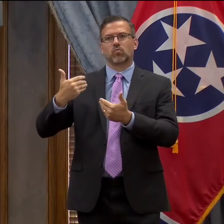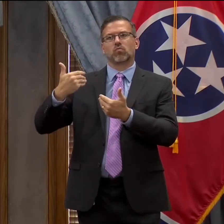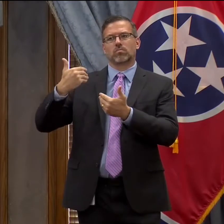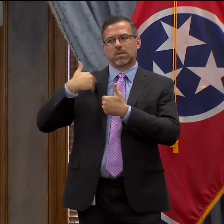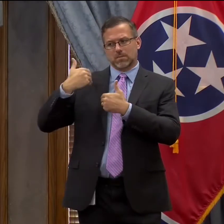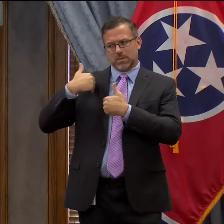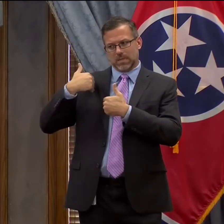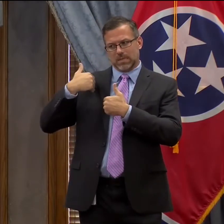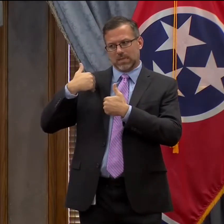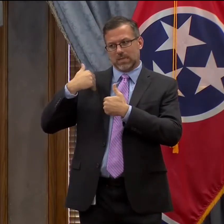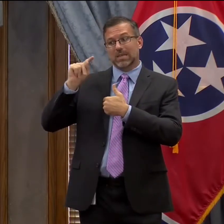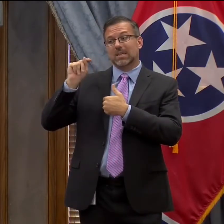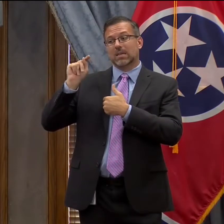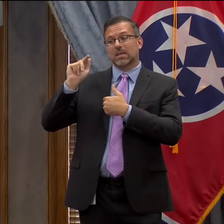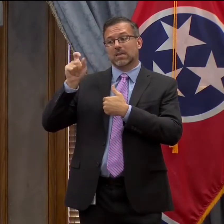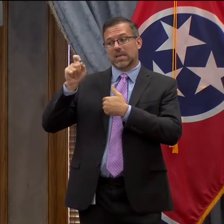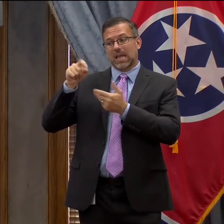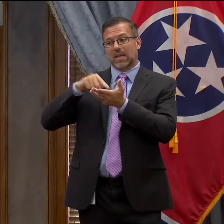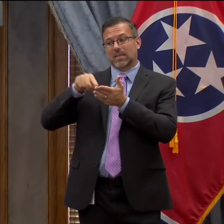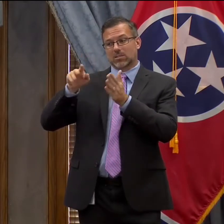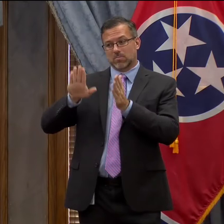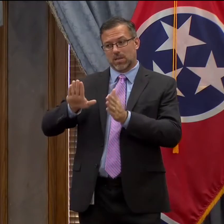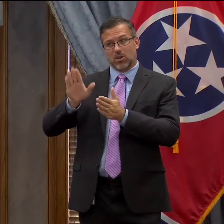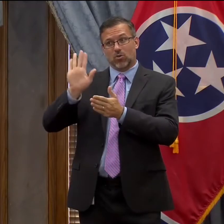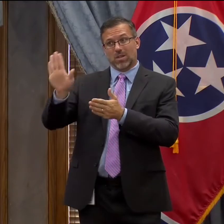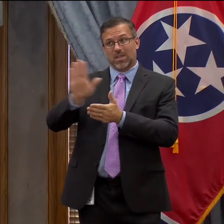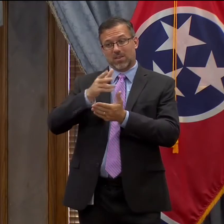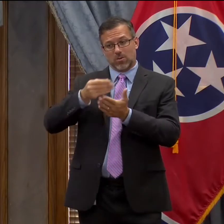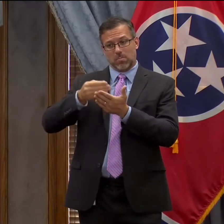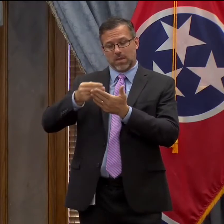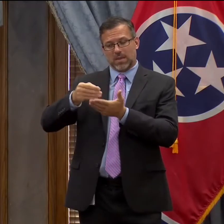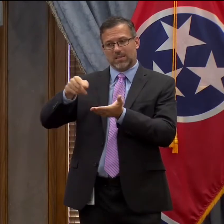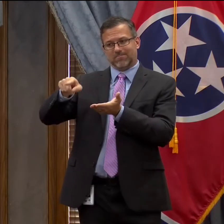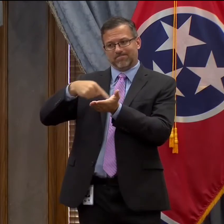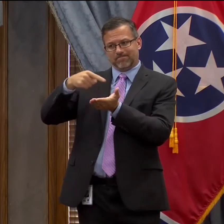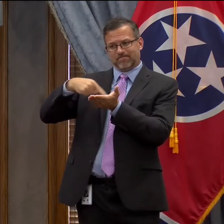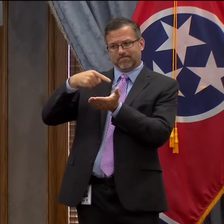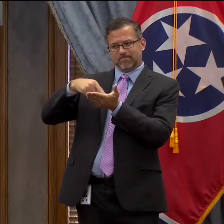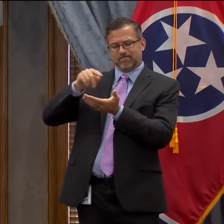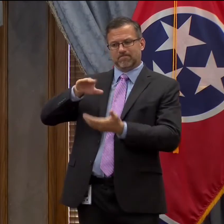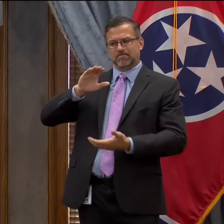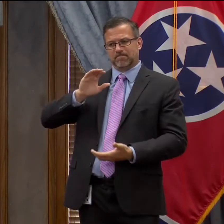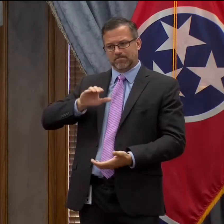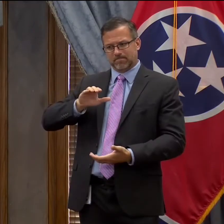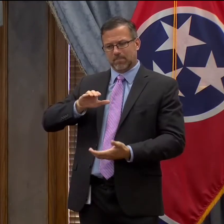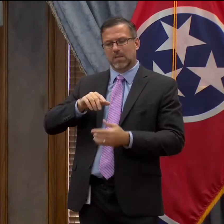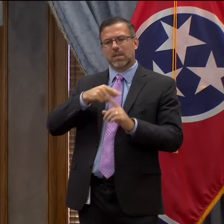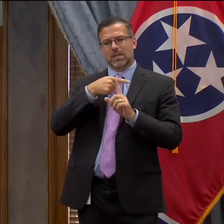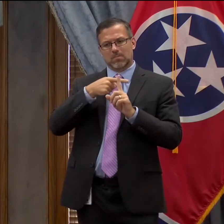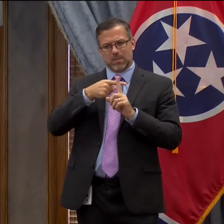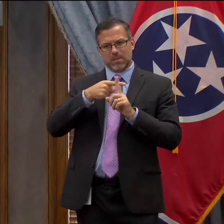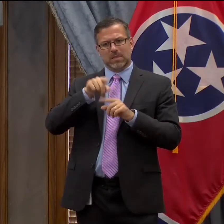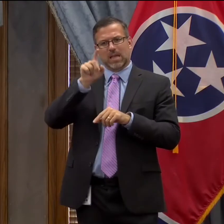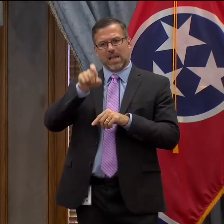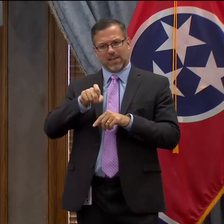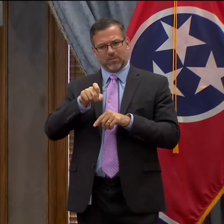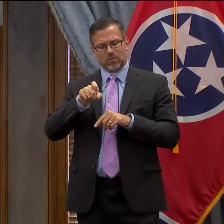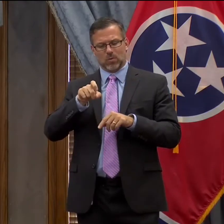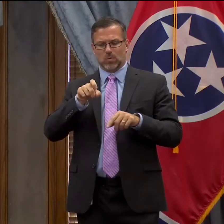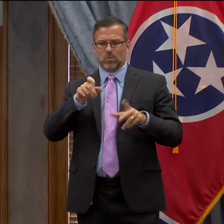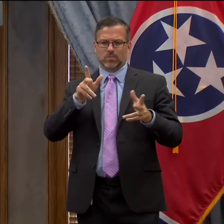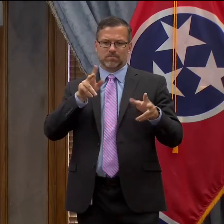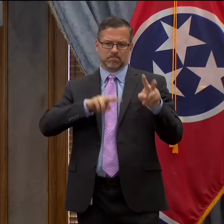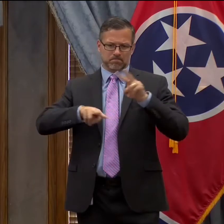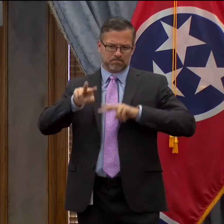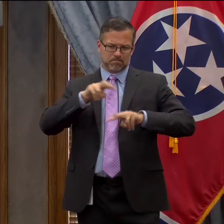this state, taxpayer money, and I also have a responsibility to navigate our state. Not